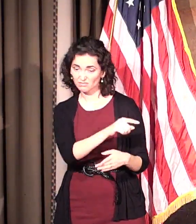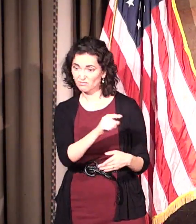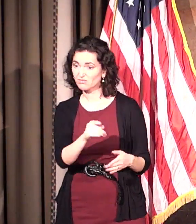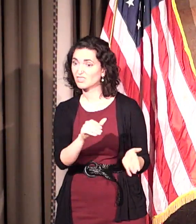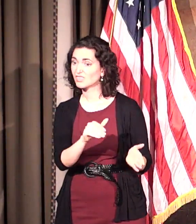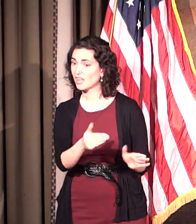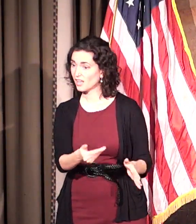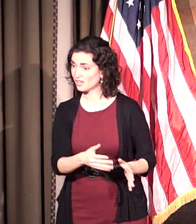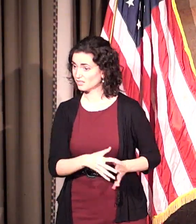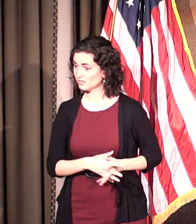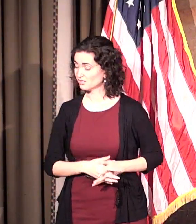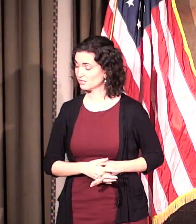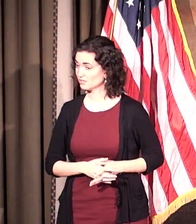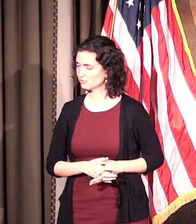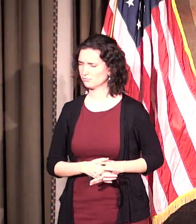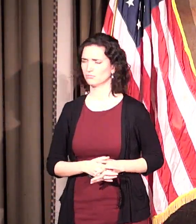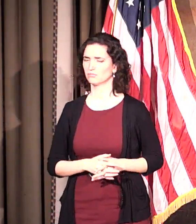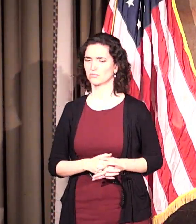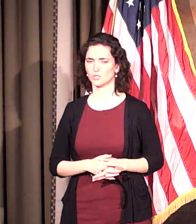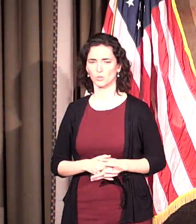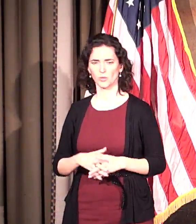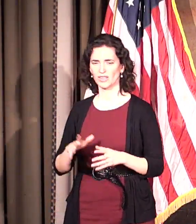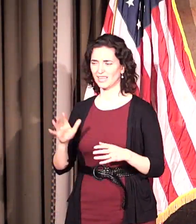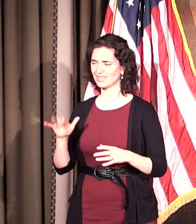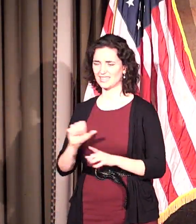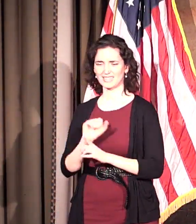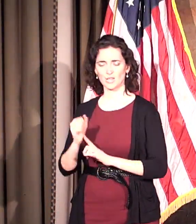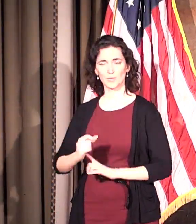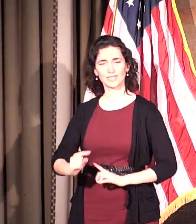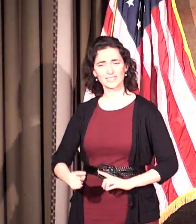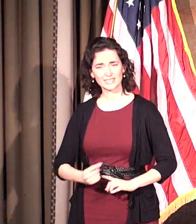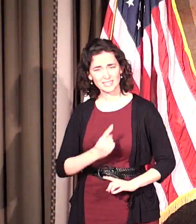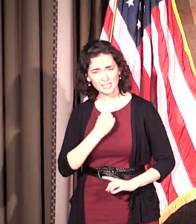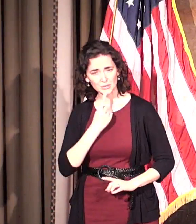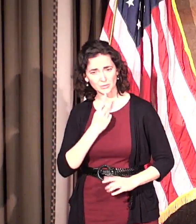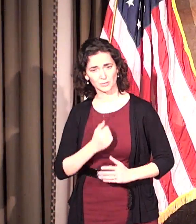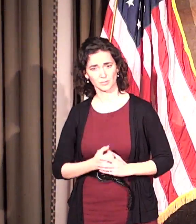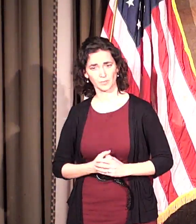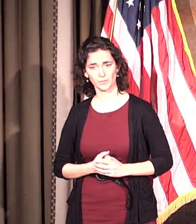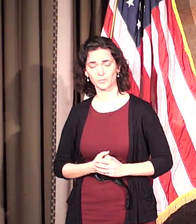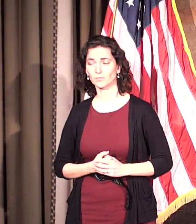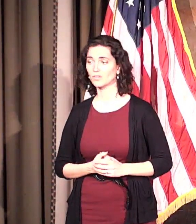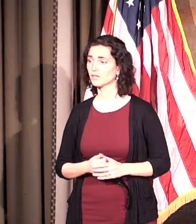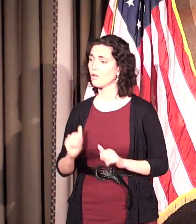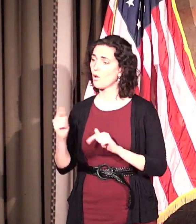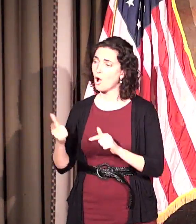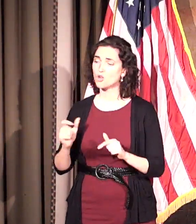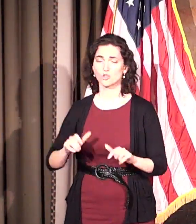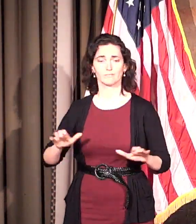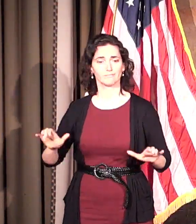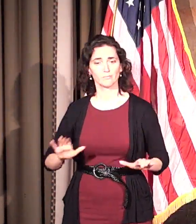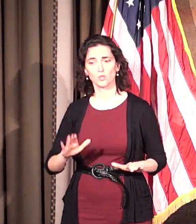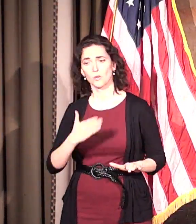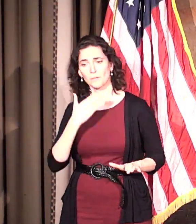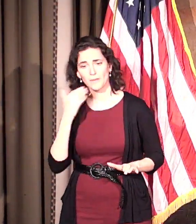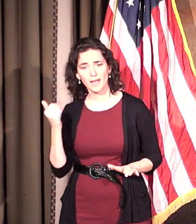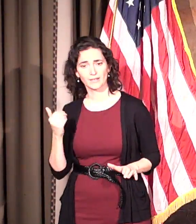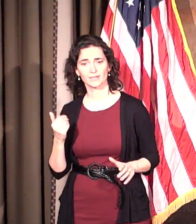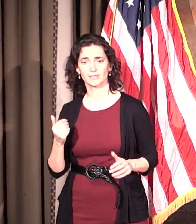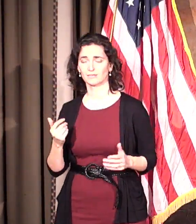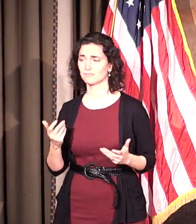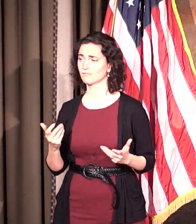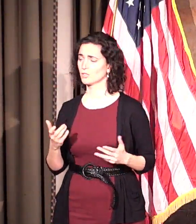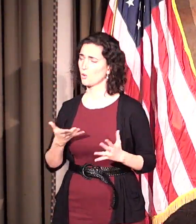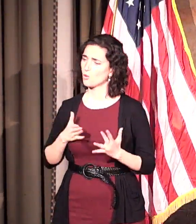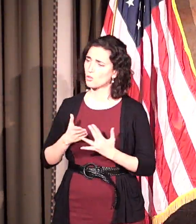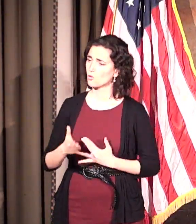death. So this is a very serious situation. And so let's all do our part and get through it in the best possible